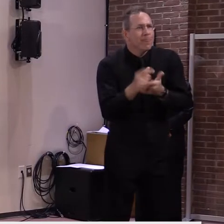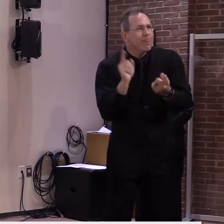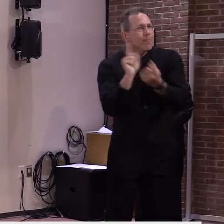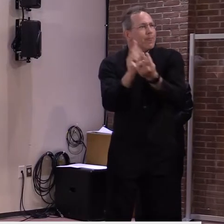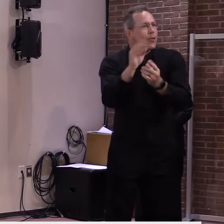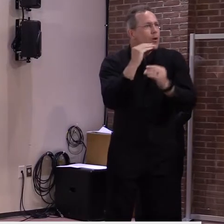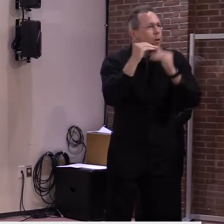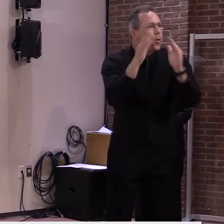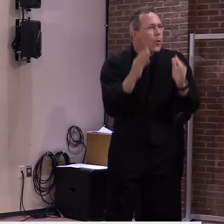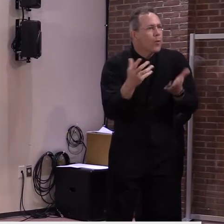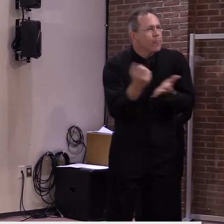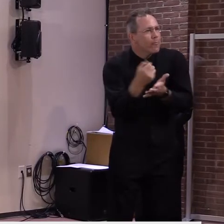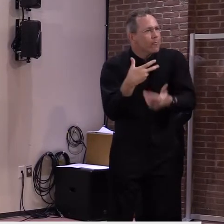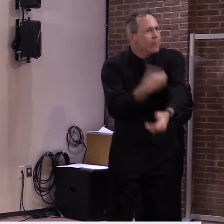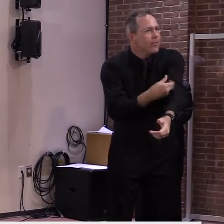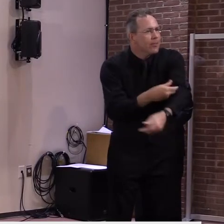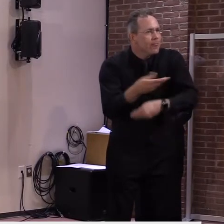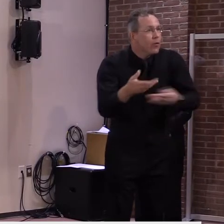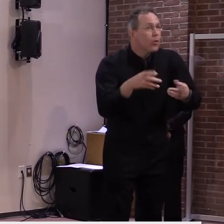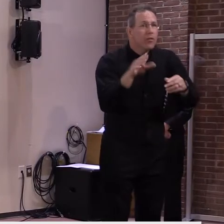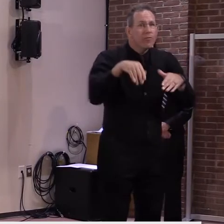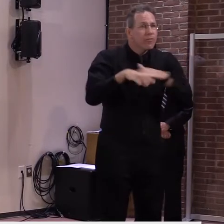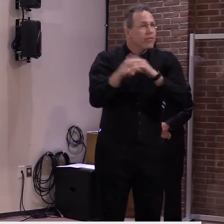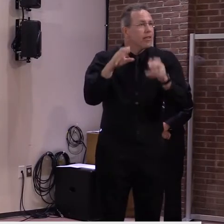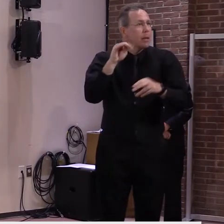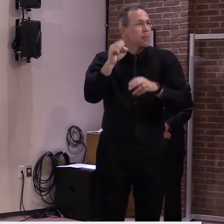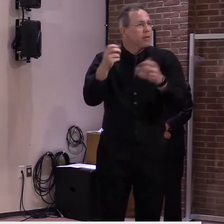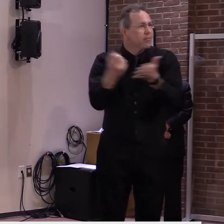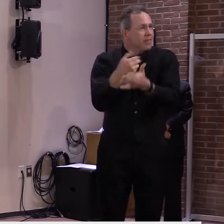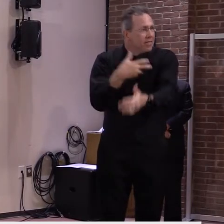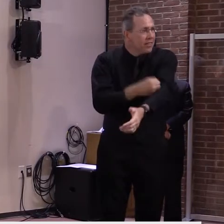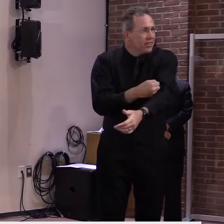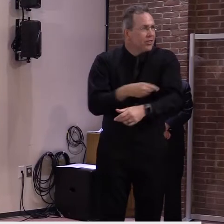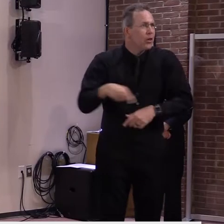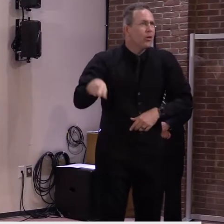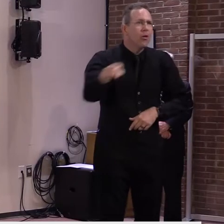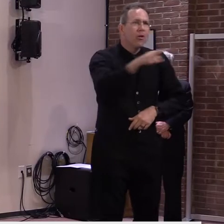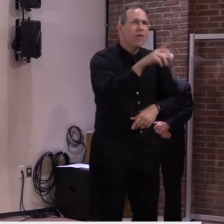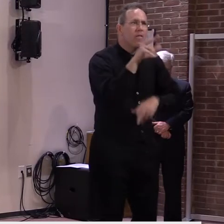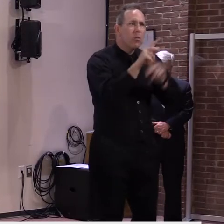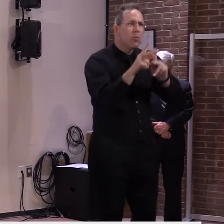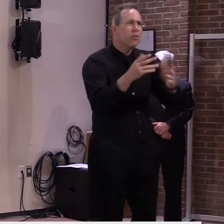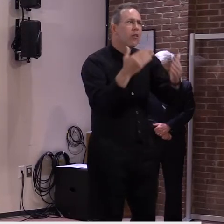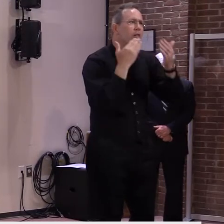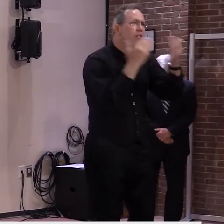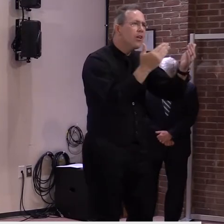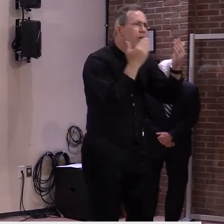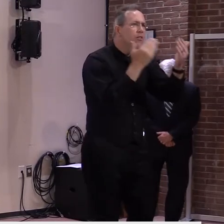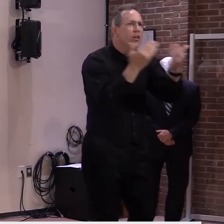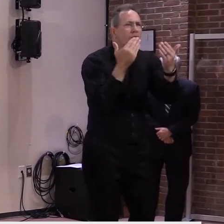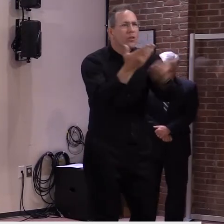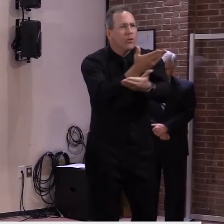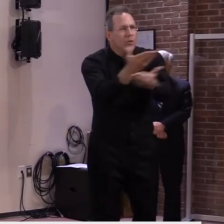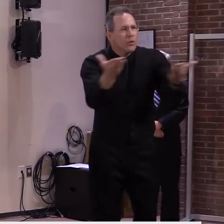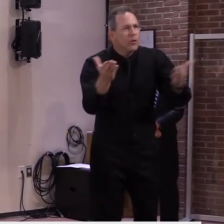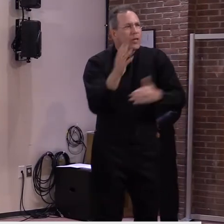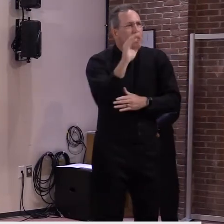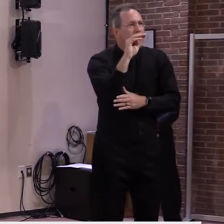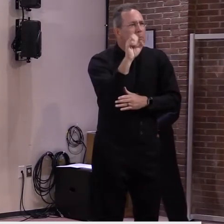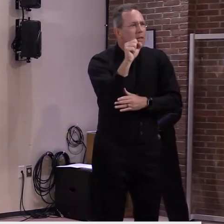Vermont. And I join all Vermonters in extending my appreciation for their many